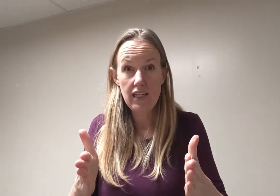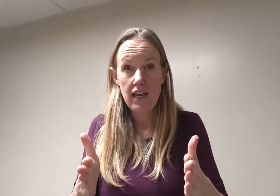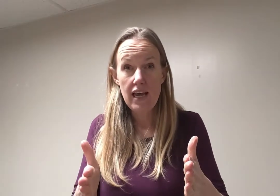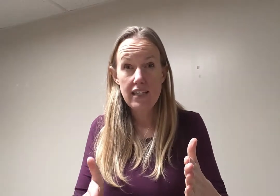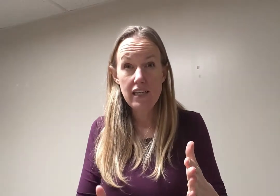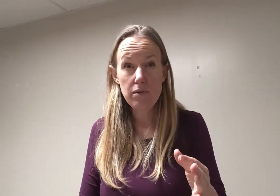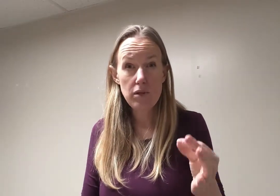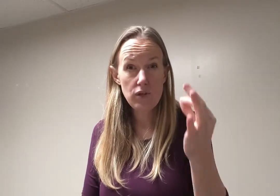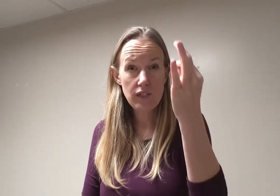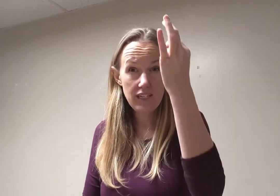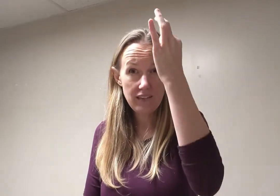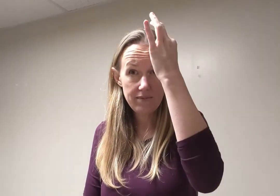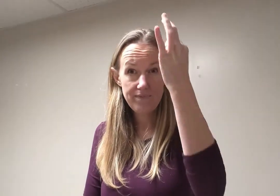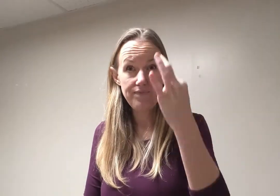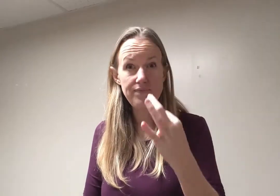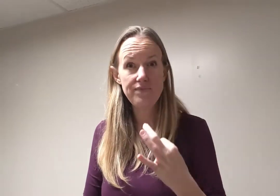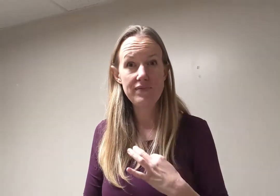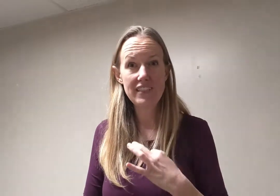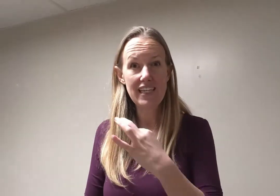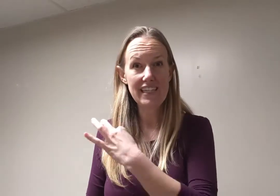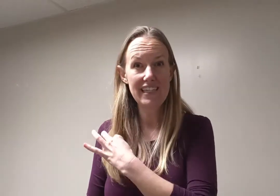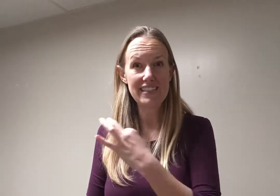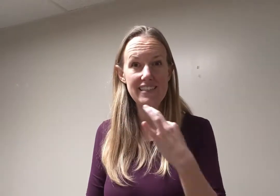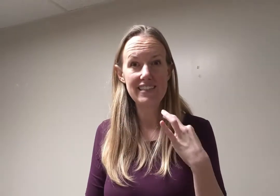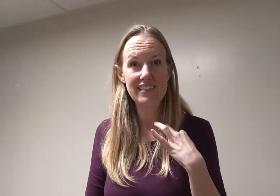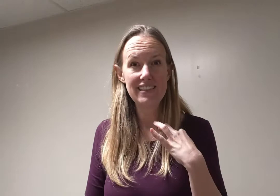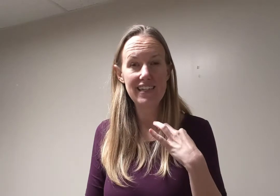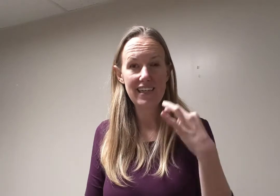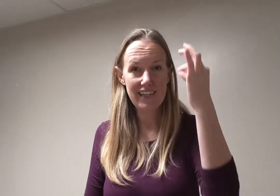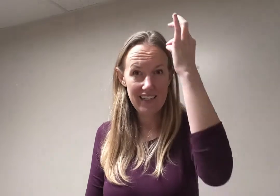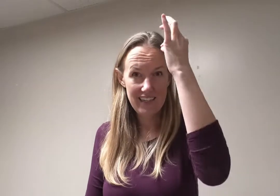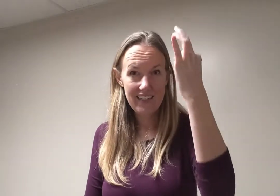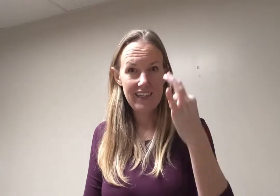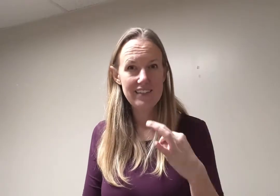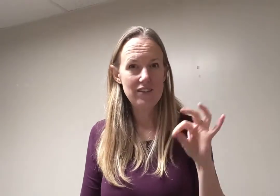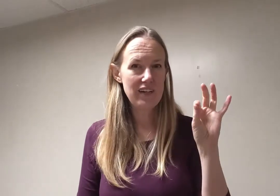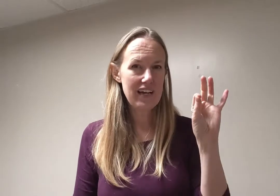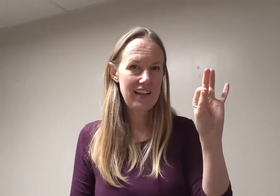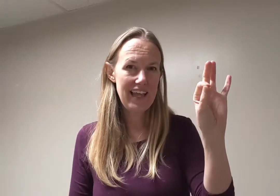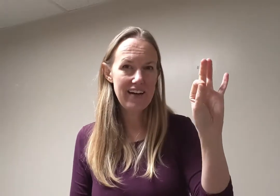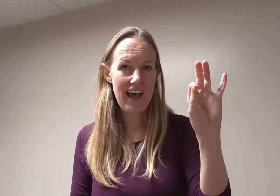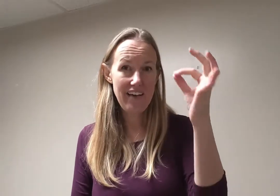And then communion is like this. Okay, so kind of a letter F,